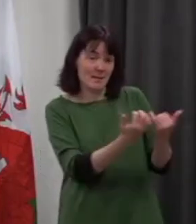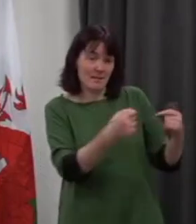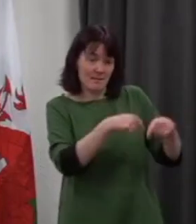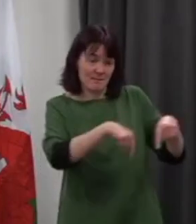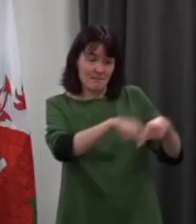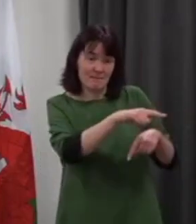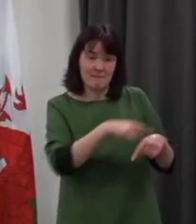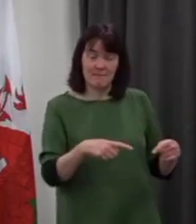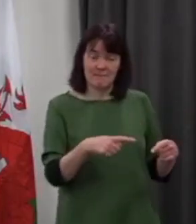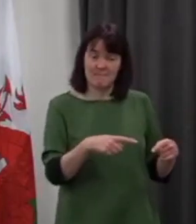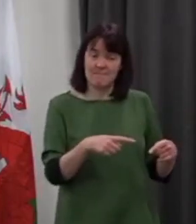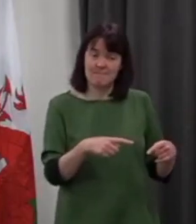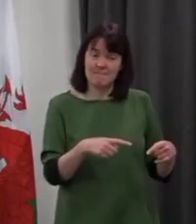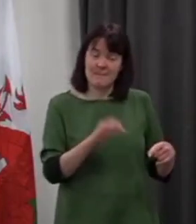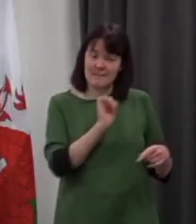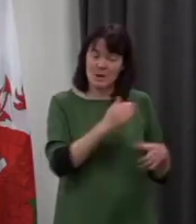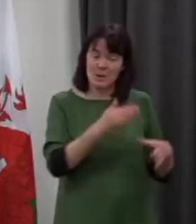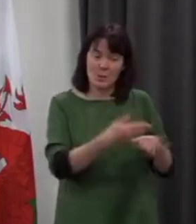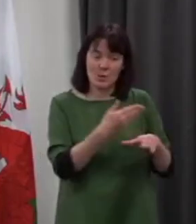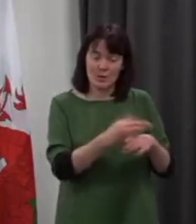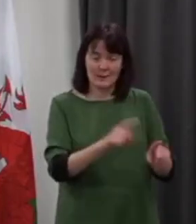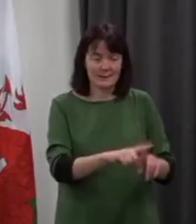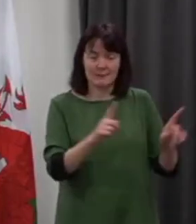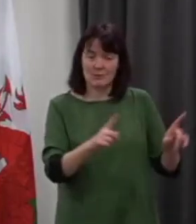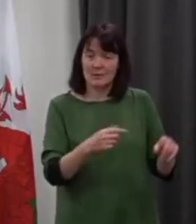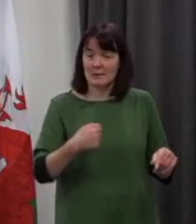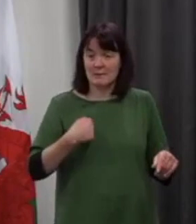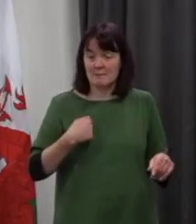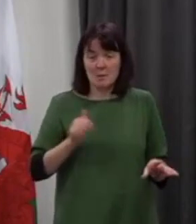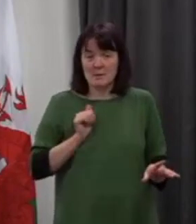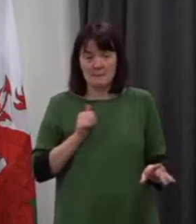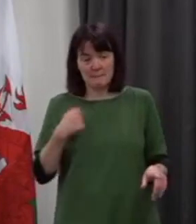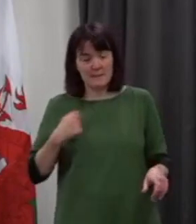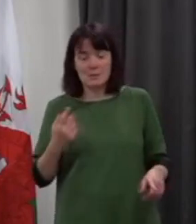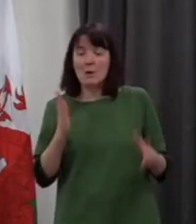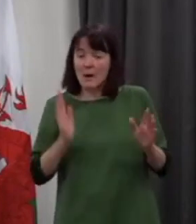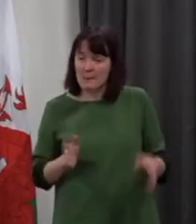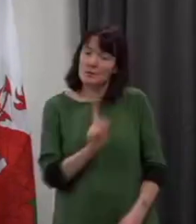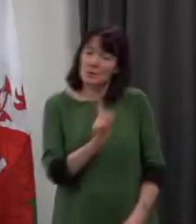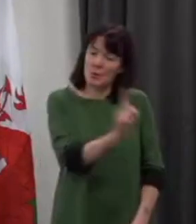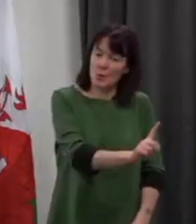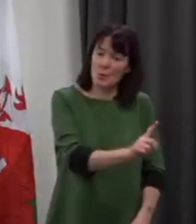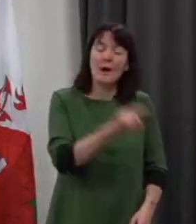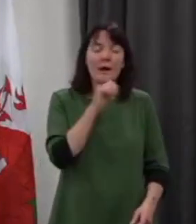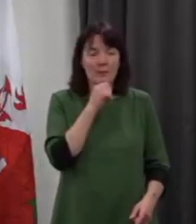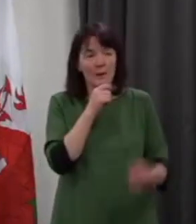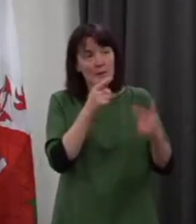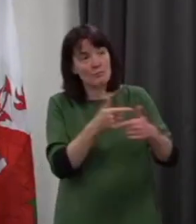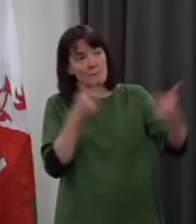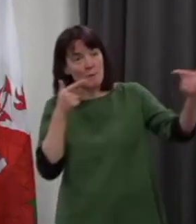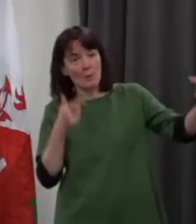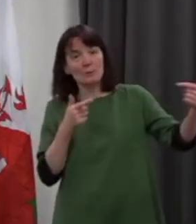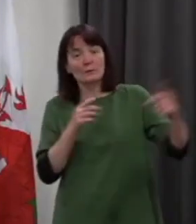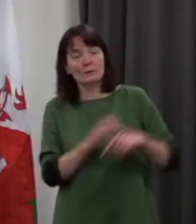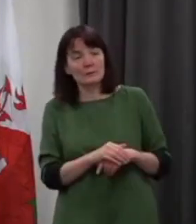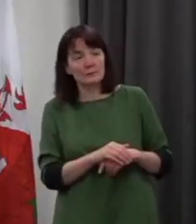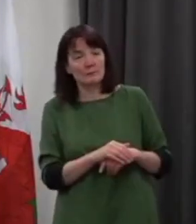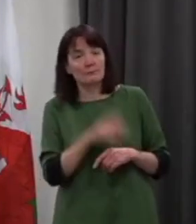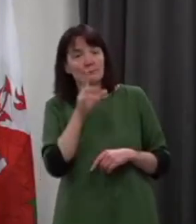manner. I don't think I'm going to be physically in the chamber. I'll be taking part remotely, relying on